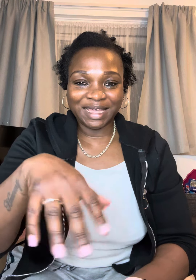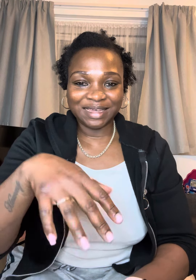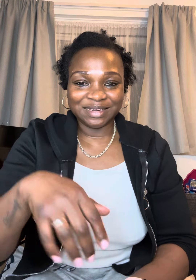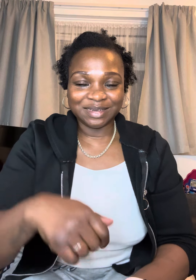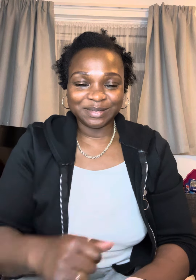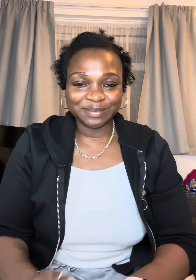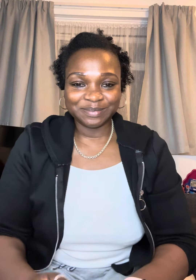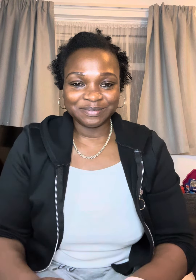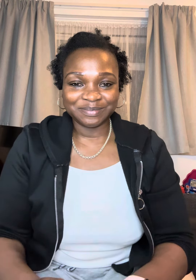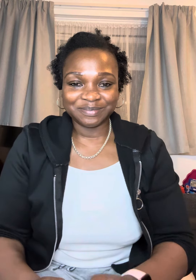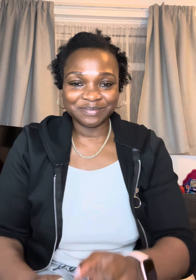pain,